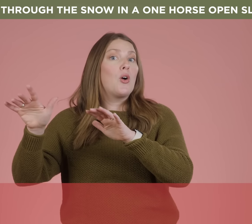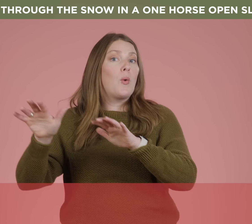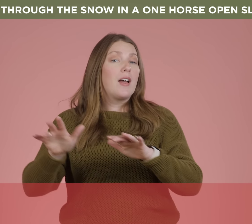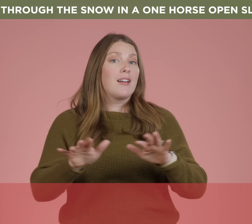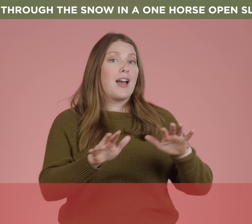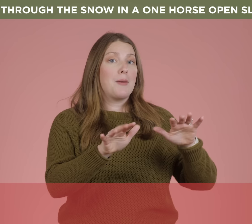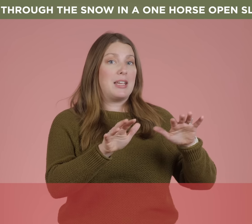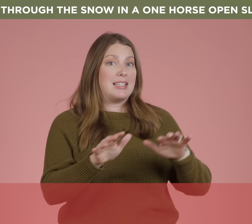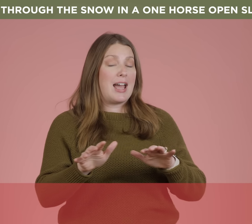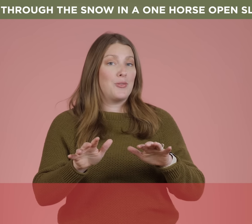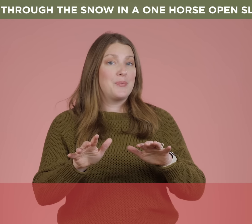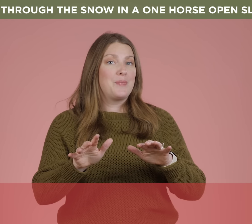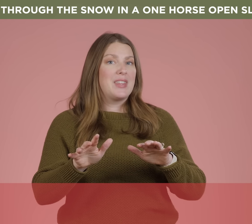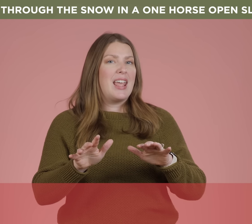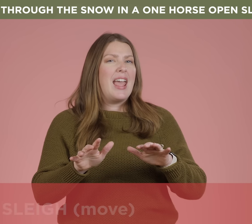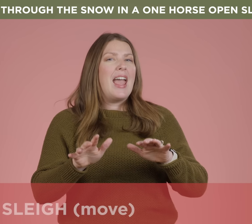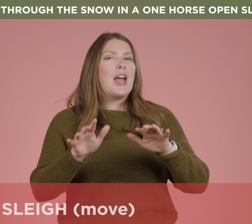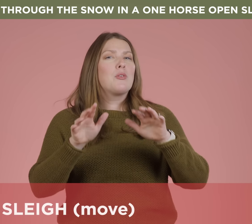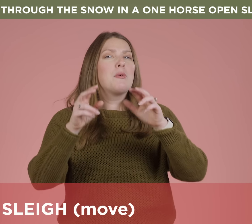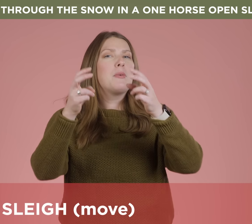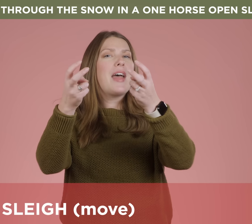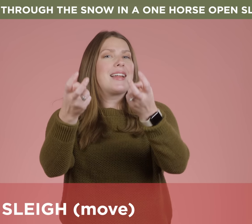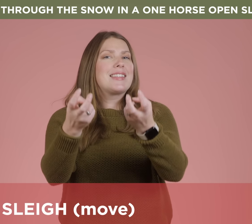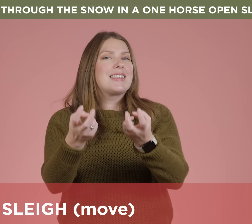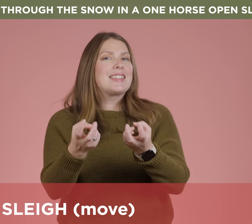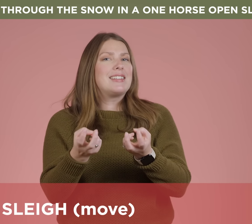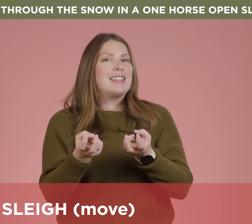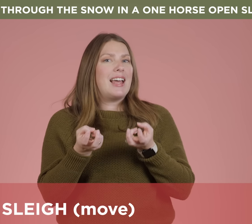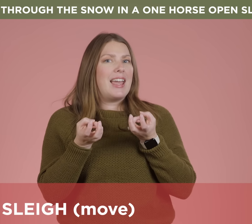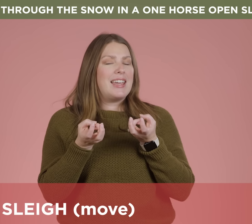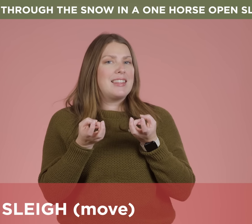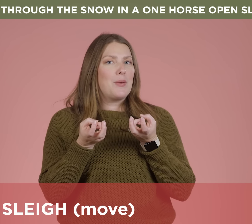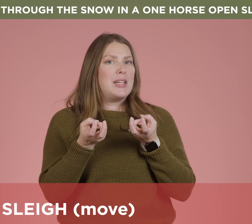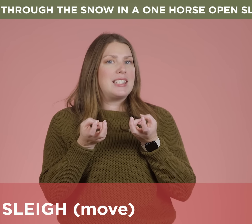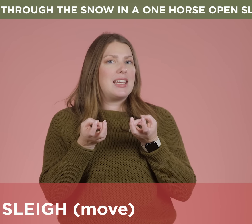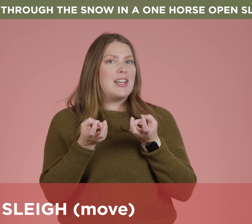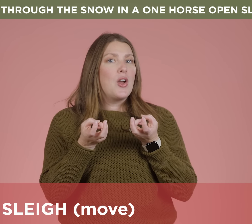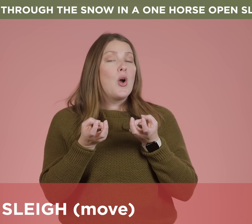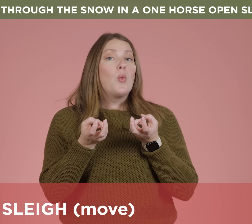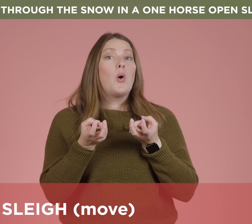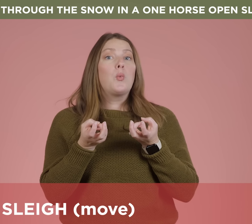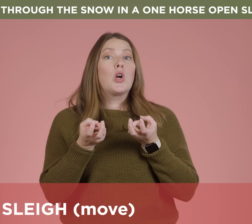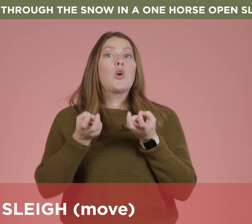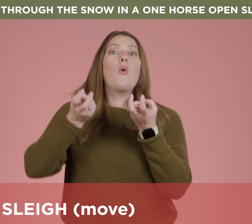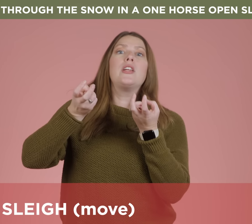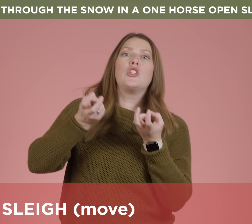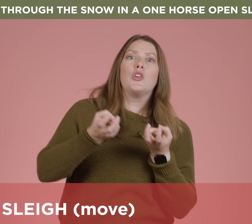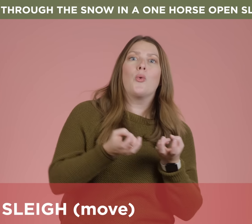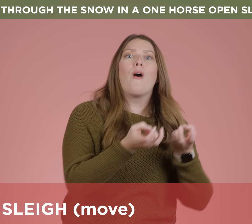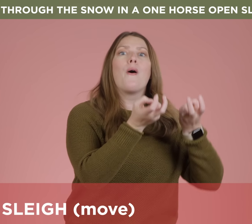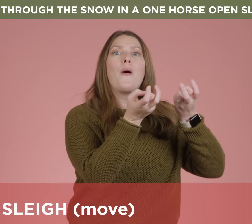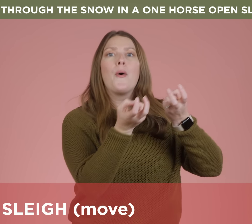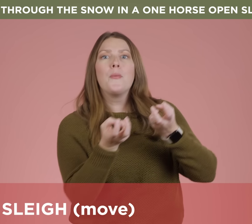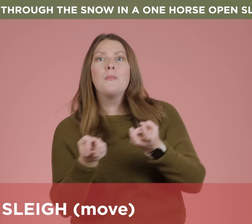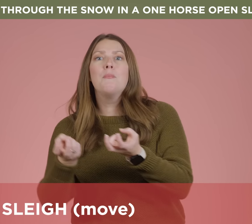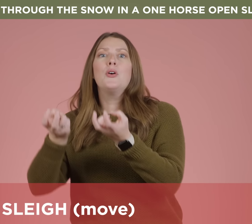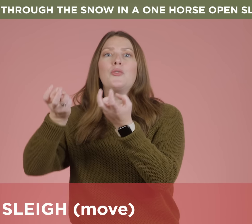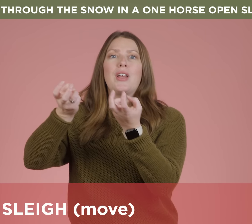snow coming down. And remember that sleigh that we did? Well, we're going to move